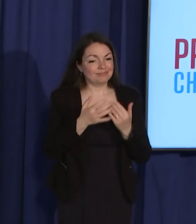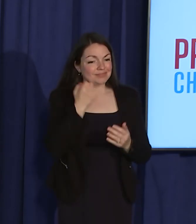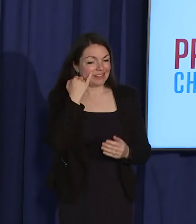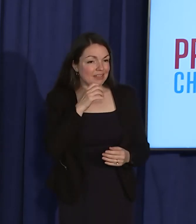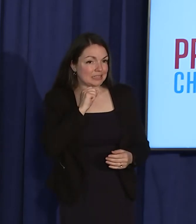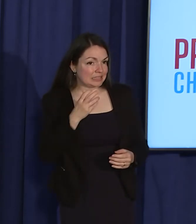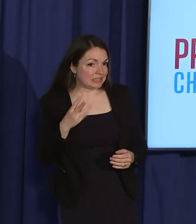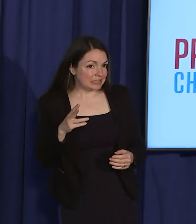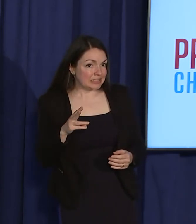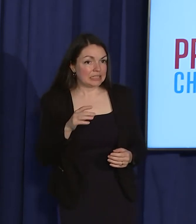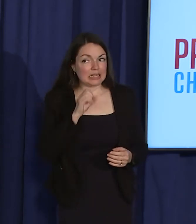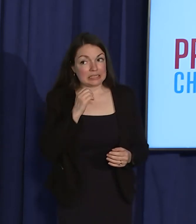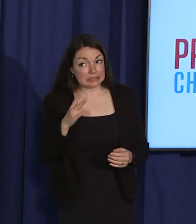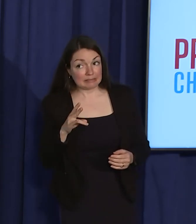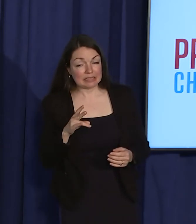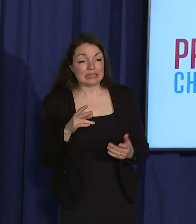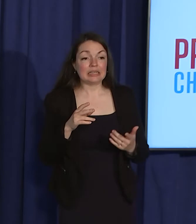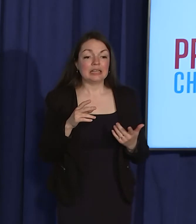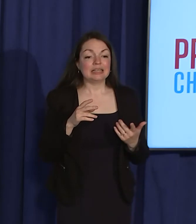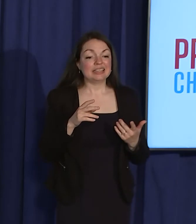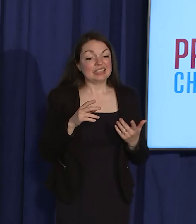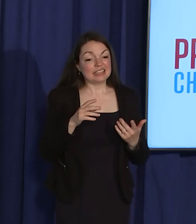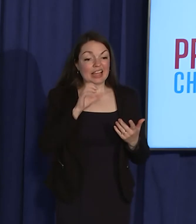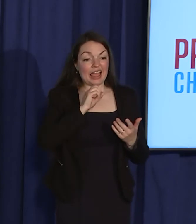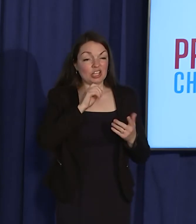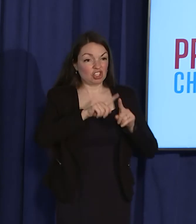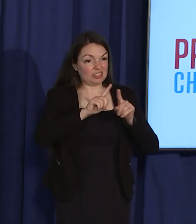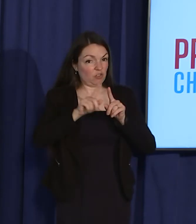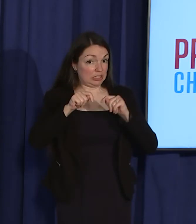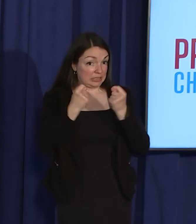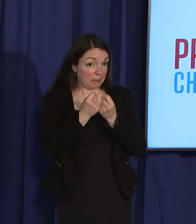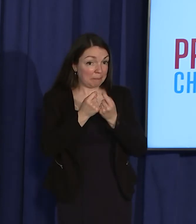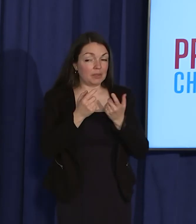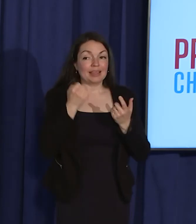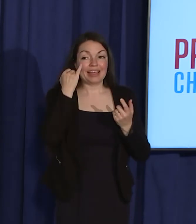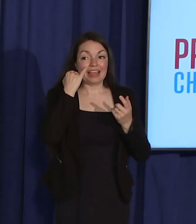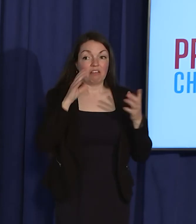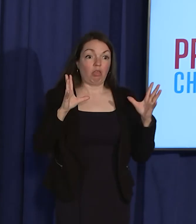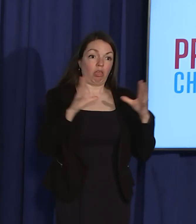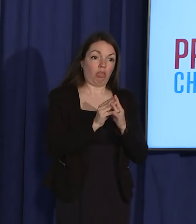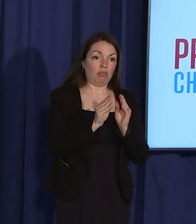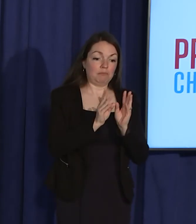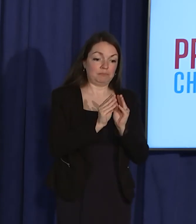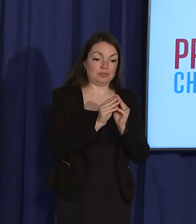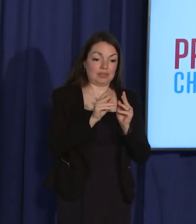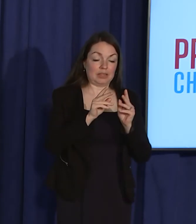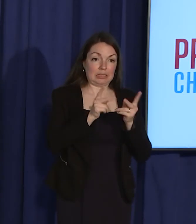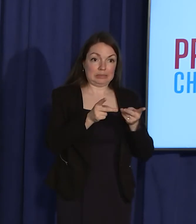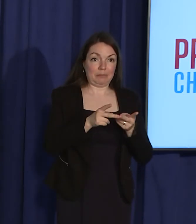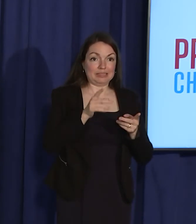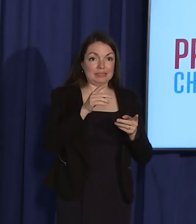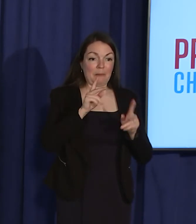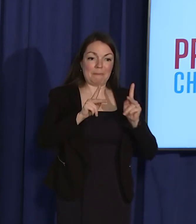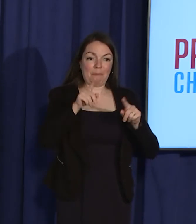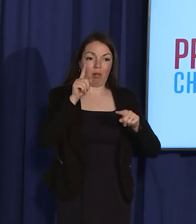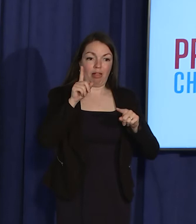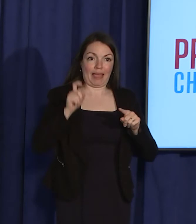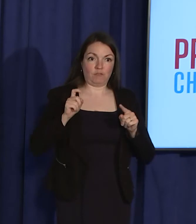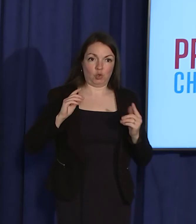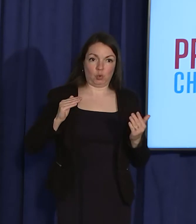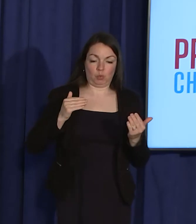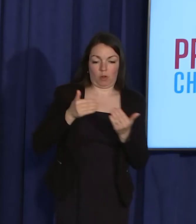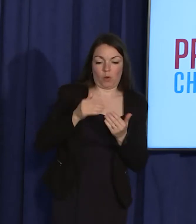sort of if there's mixed ages on teams, et cetera, and some of this is about, are you gathering in spaces where people can't keep distance? So we'll have some